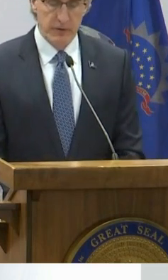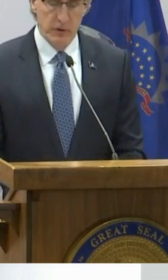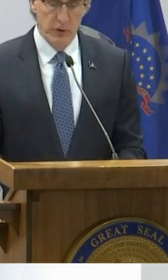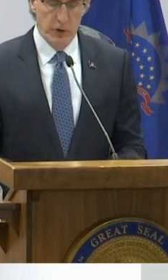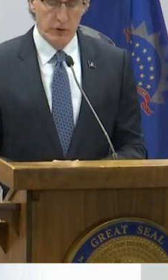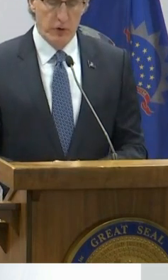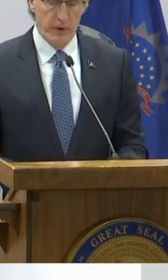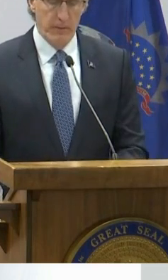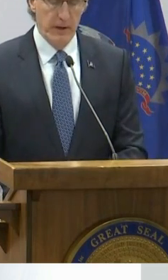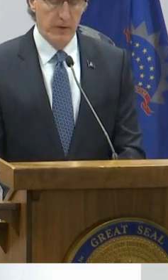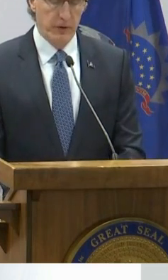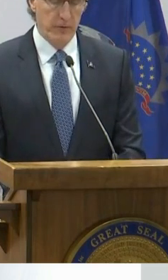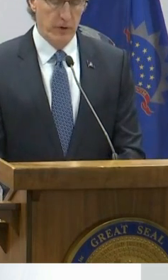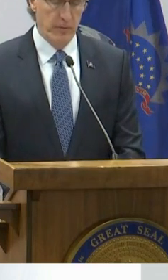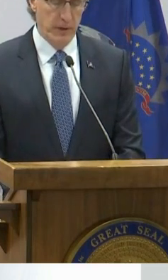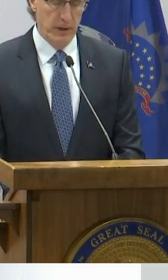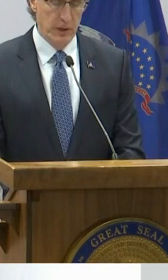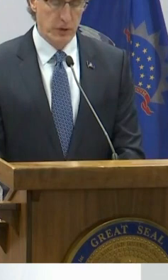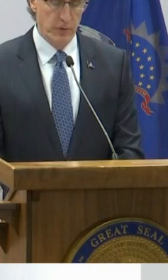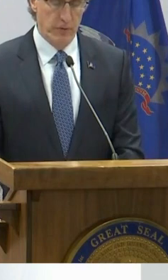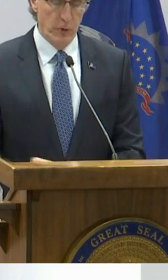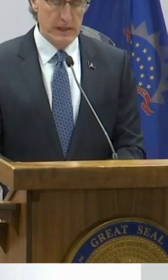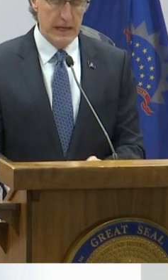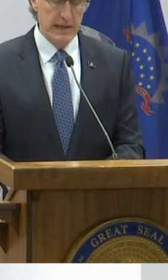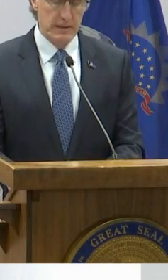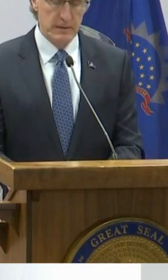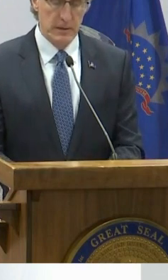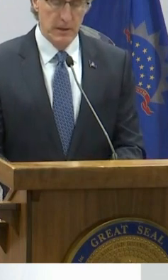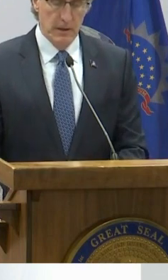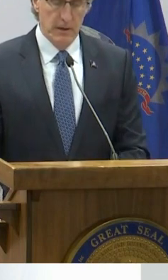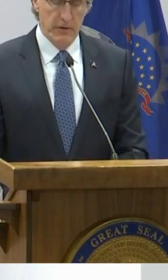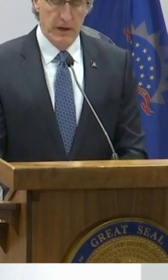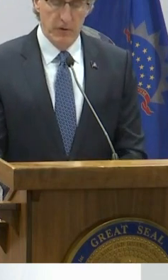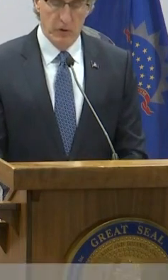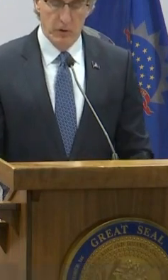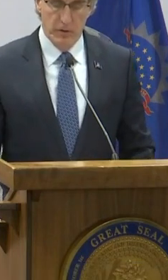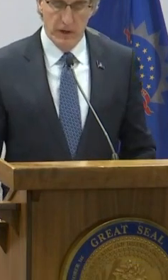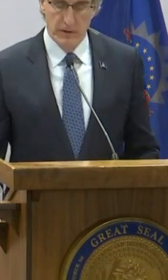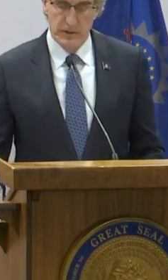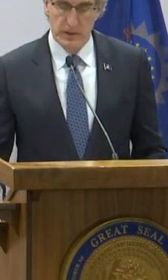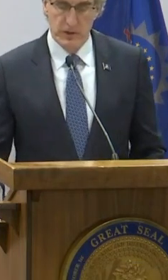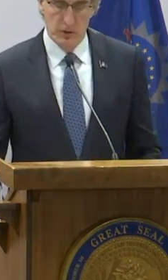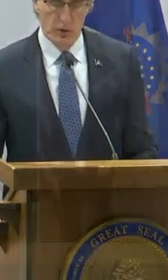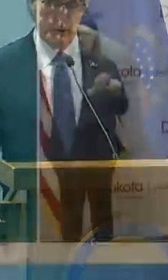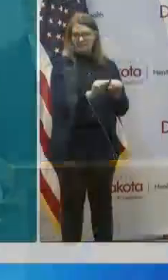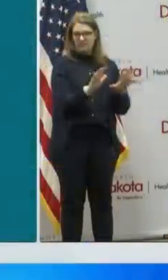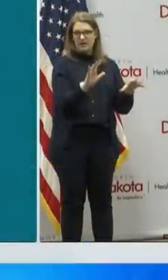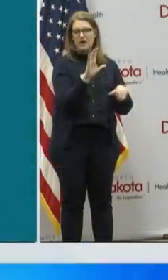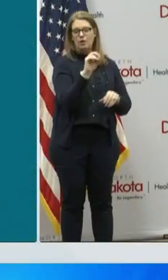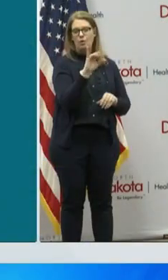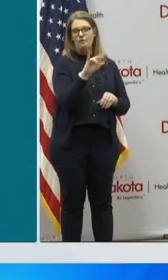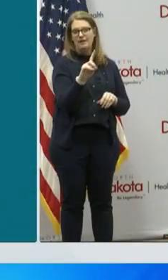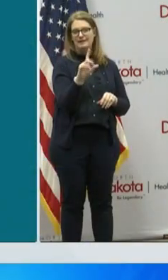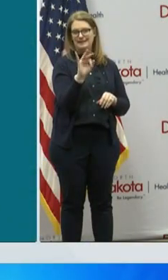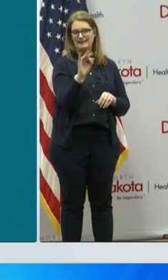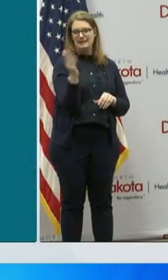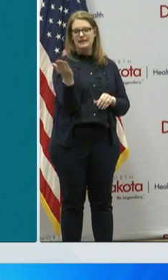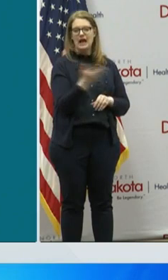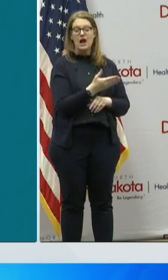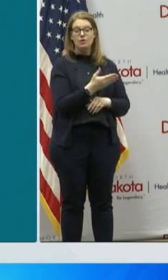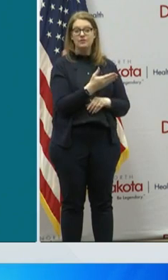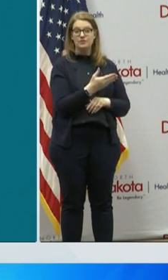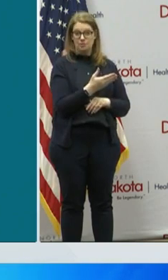This afternoon, the North Dakota Department of Health confirmed an additional 40 cases of the novel coronavirus disease, or COVID-19, out of